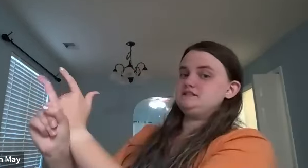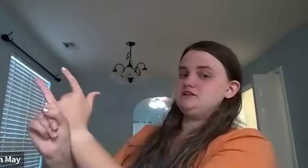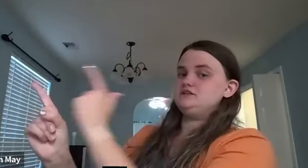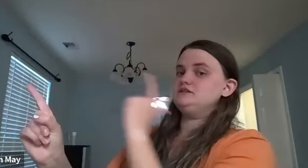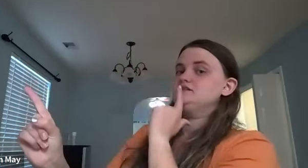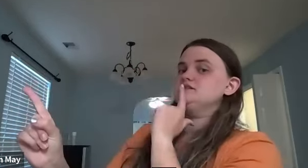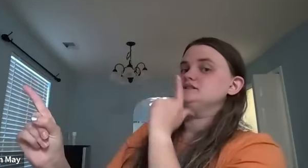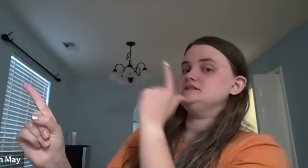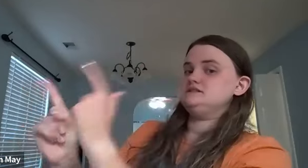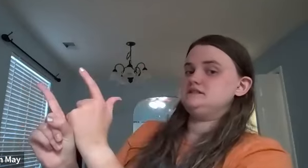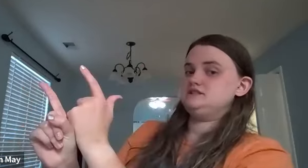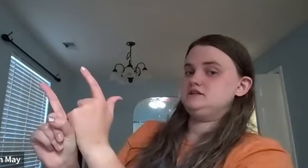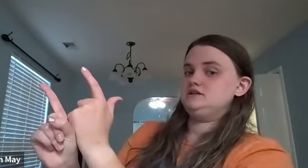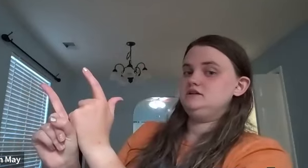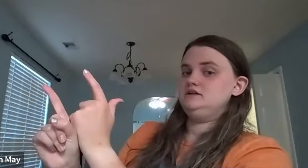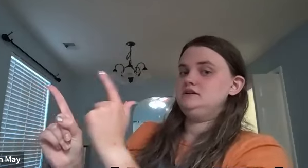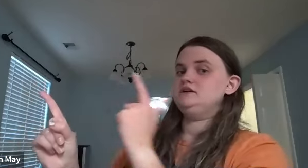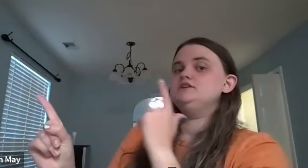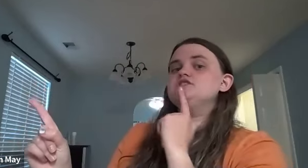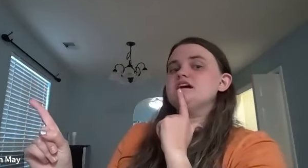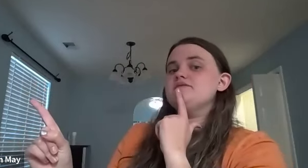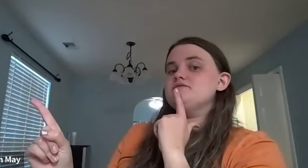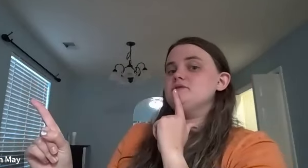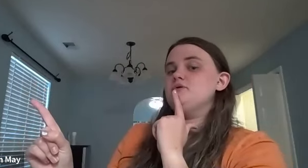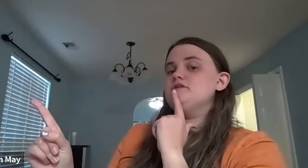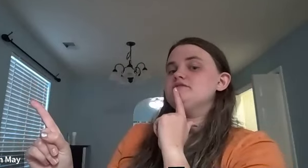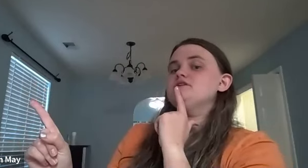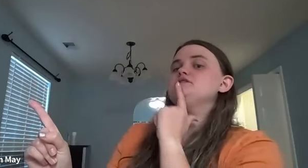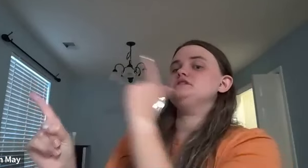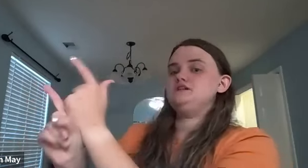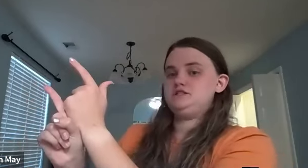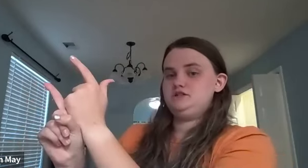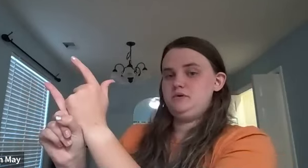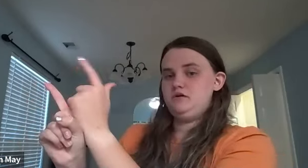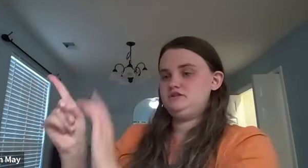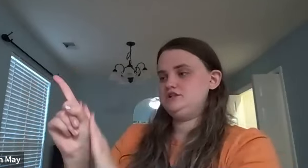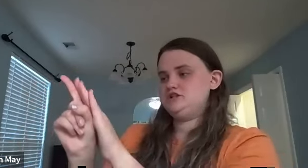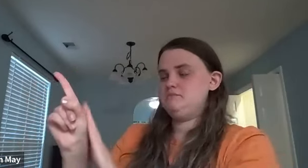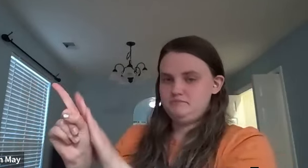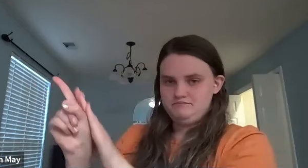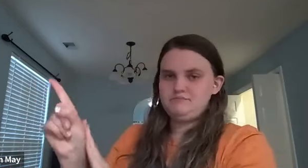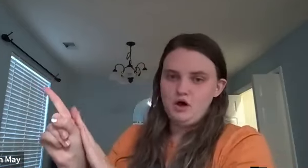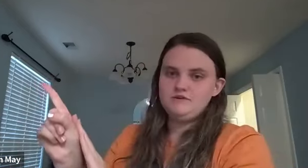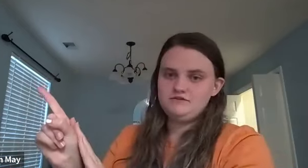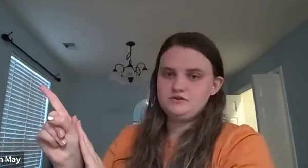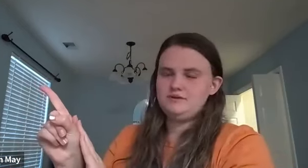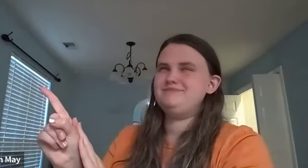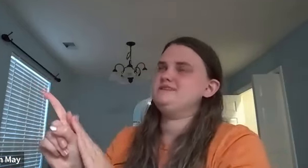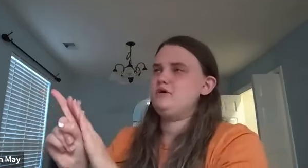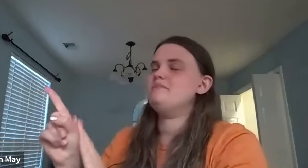Sister. Sister. You just have your pointer finger touch your palm, touch the palm of your, not the palm, but the